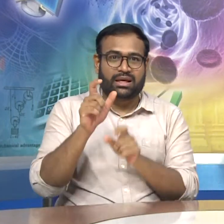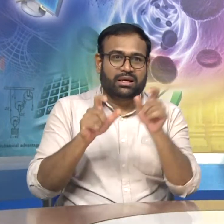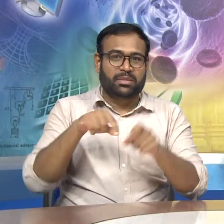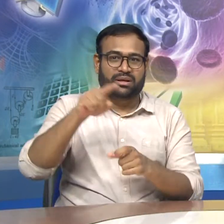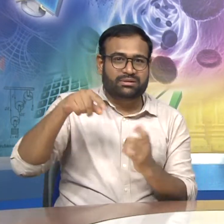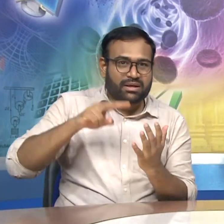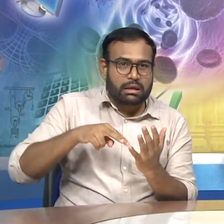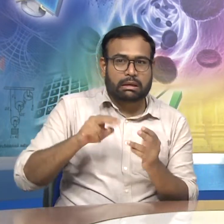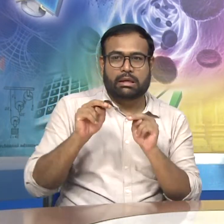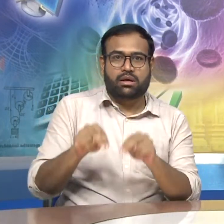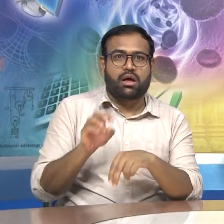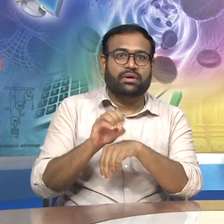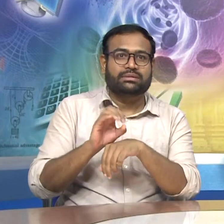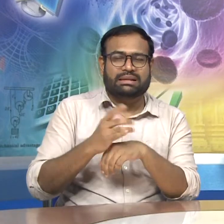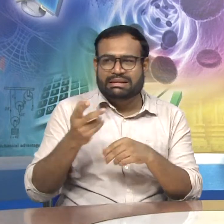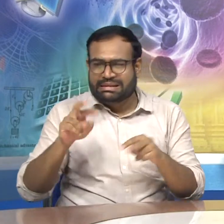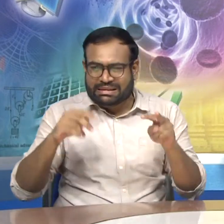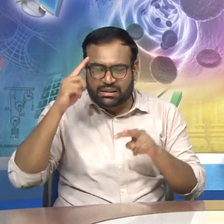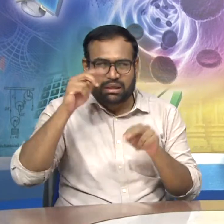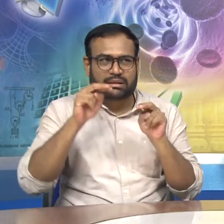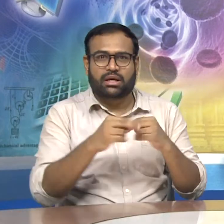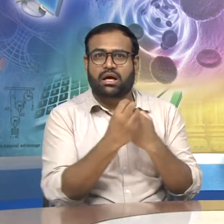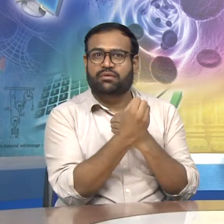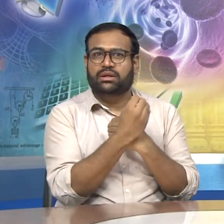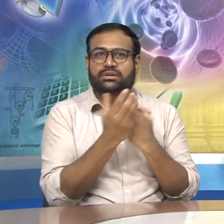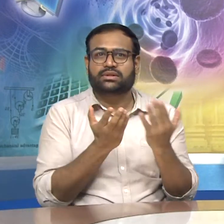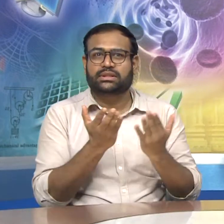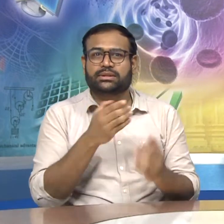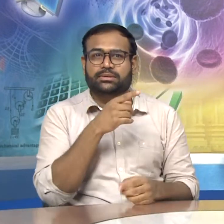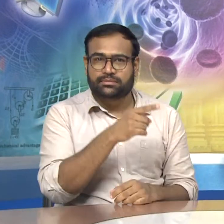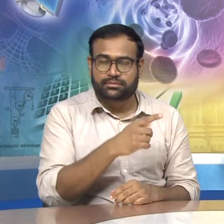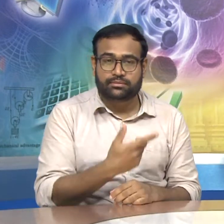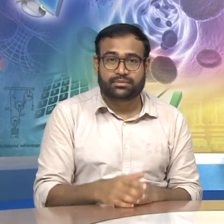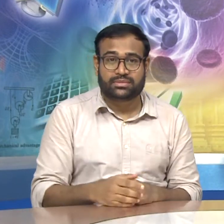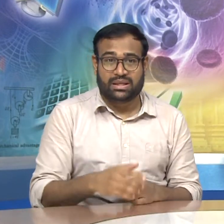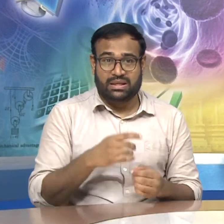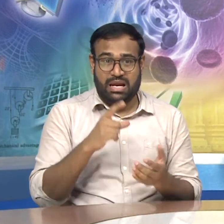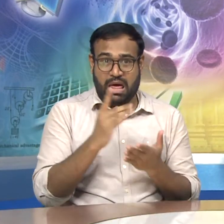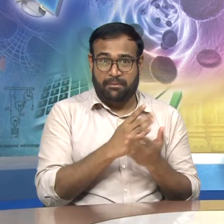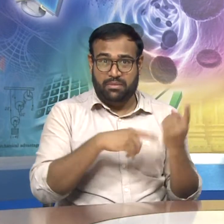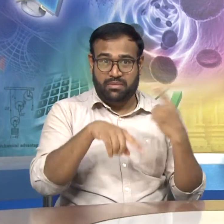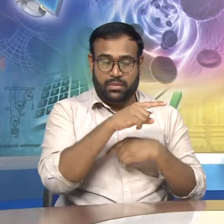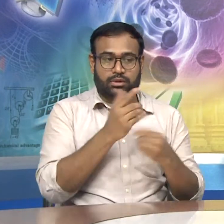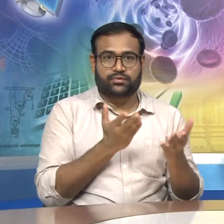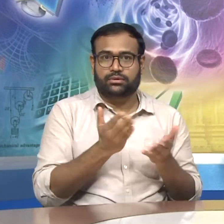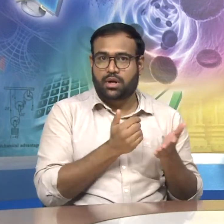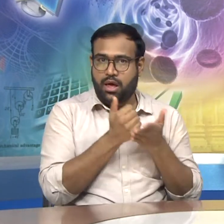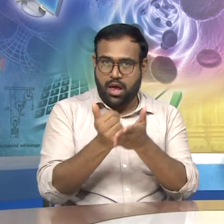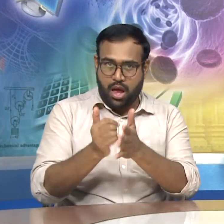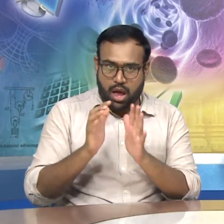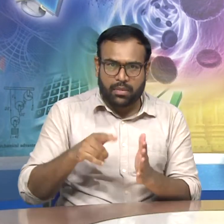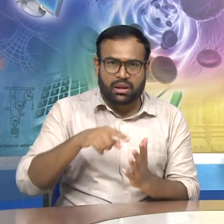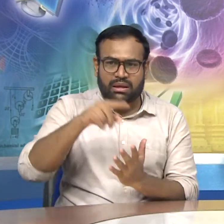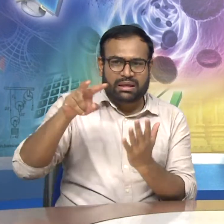Sixth, reader advisory service. The service helps the reader to select the right book